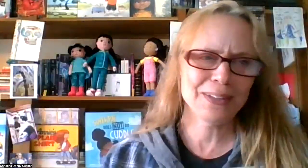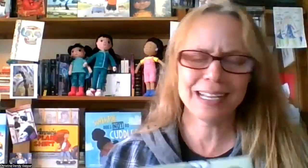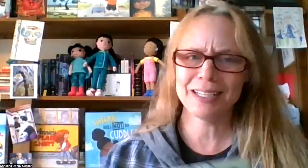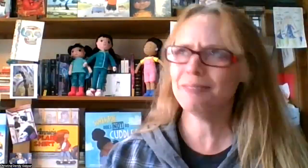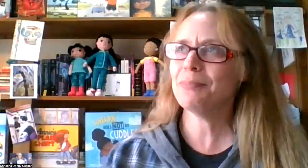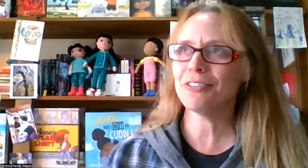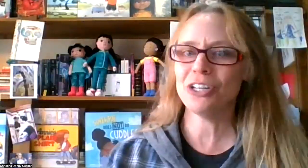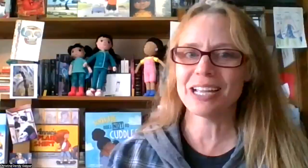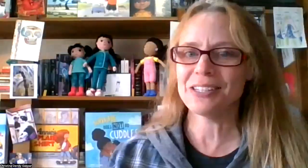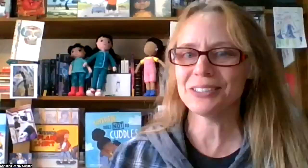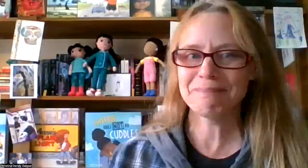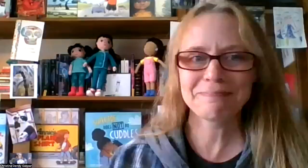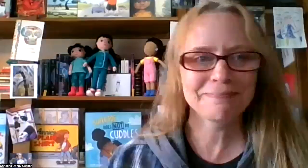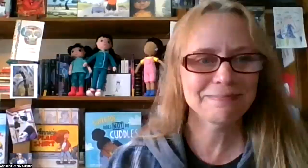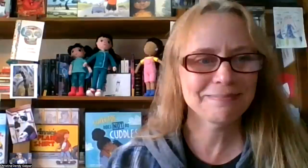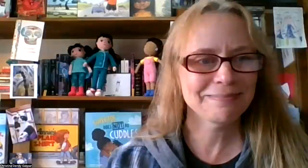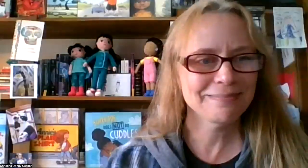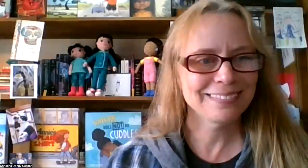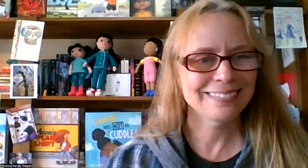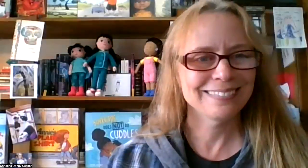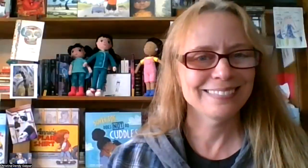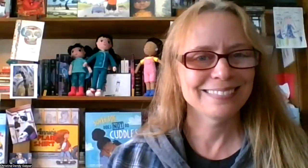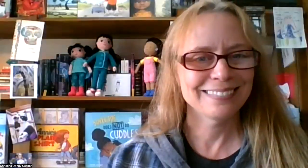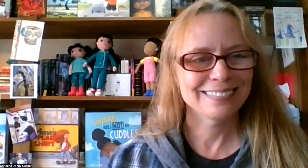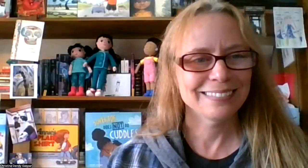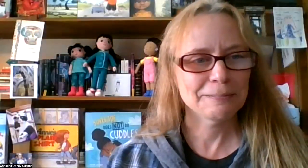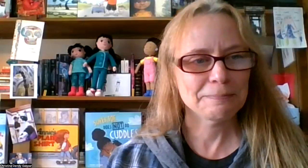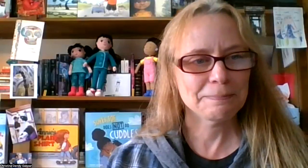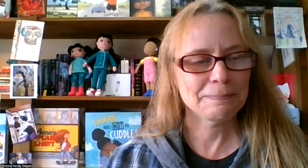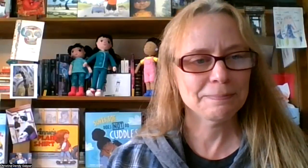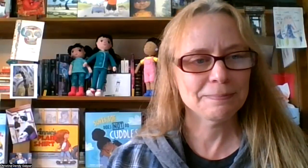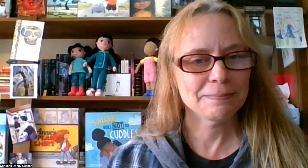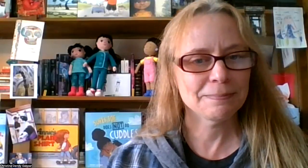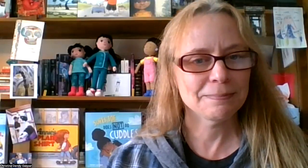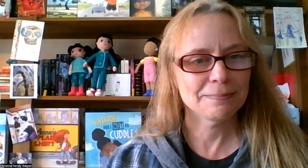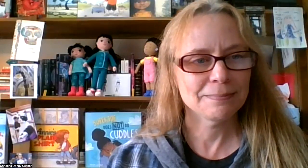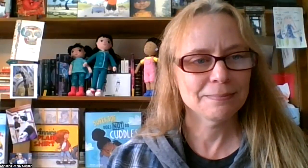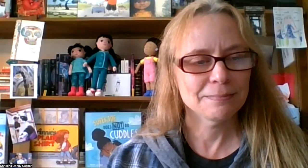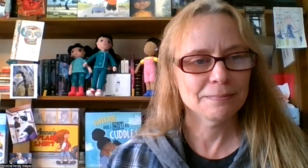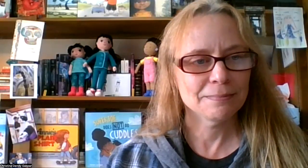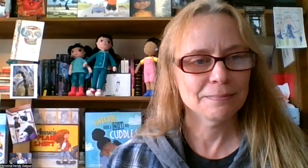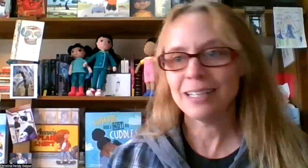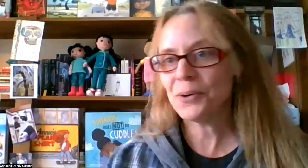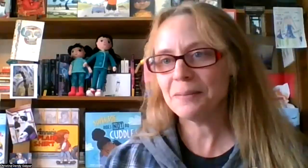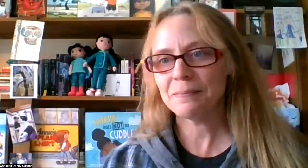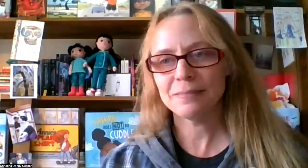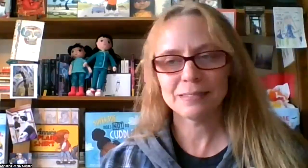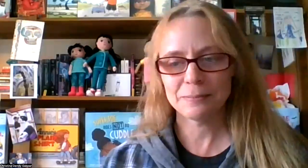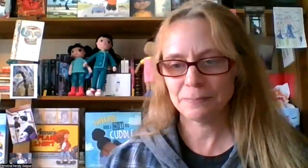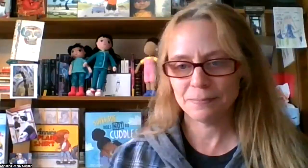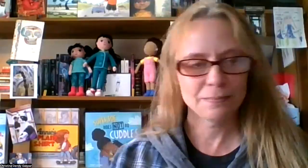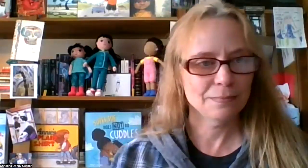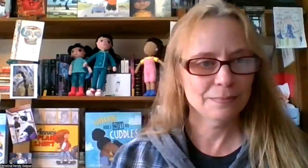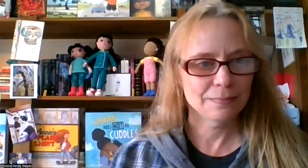Yay! So that's a bit of a long answer. It's okay. And it leads me to my next question. We have a lot of student questions coming in.